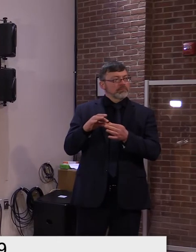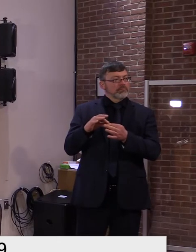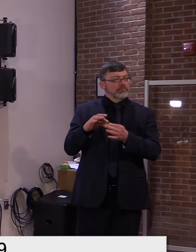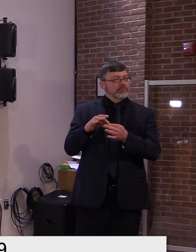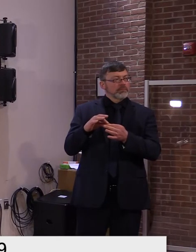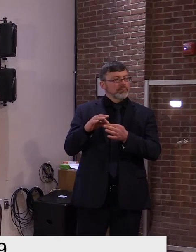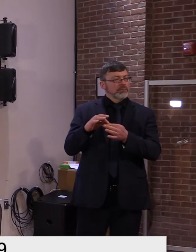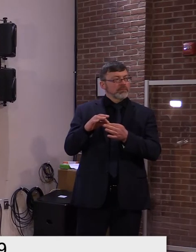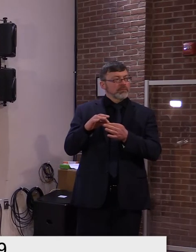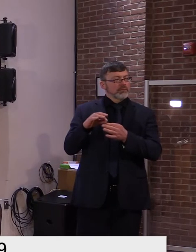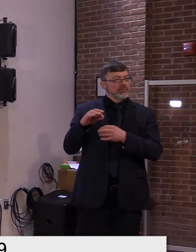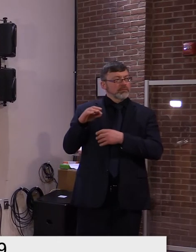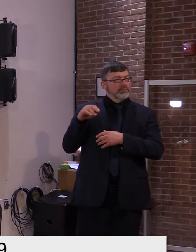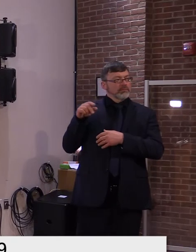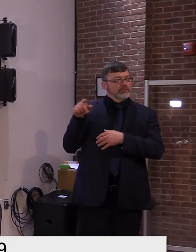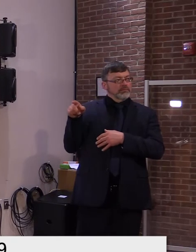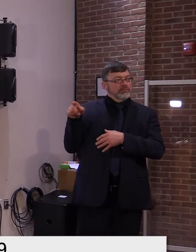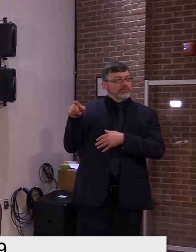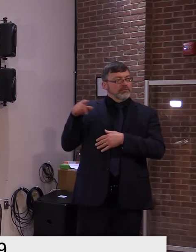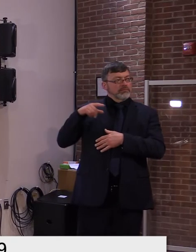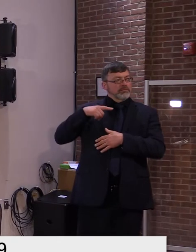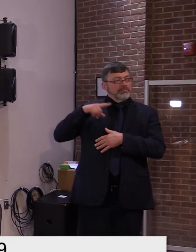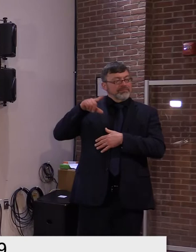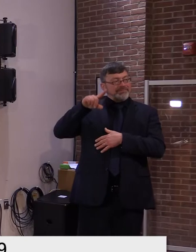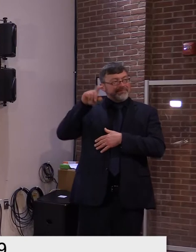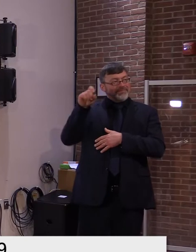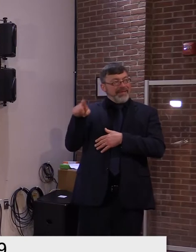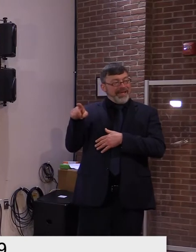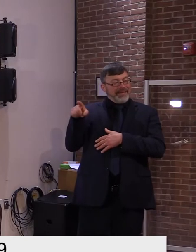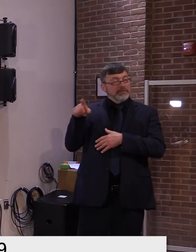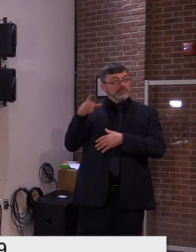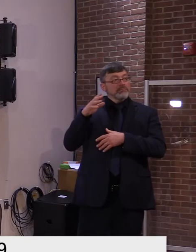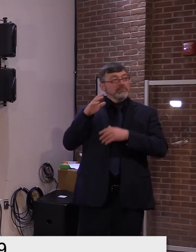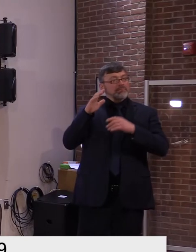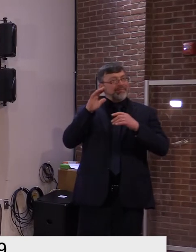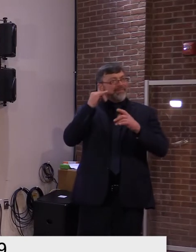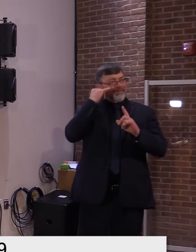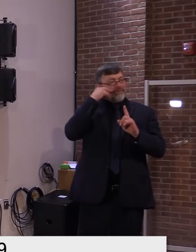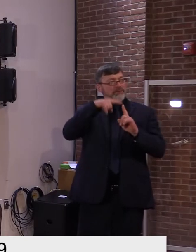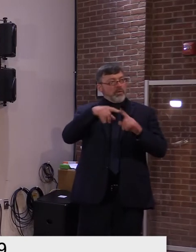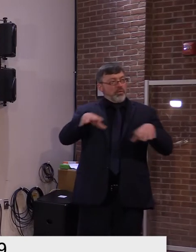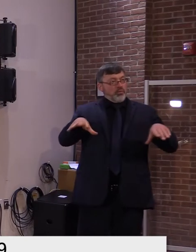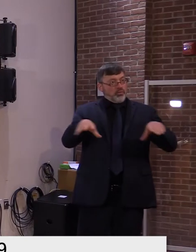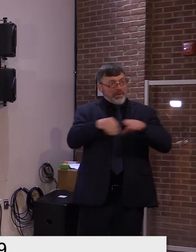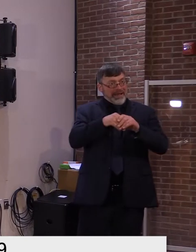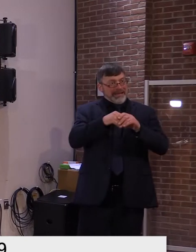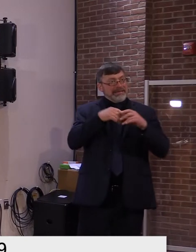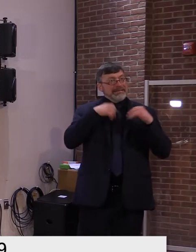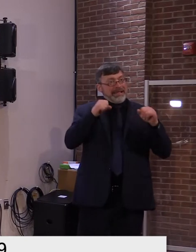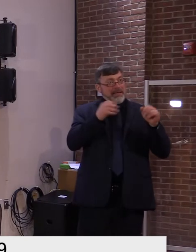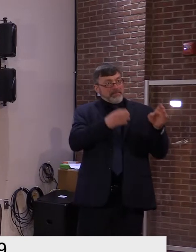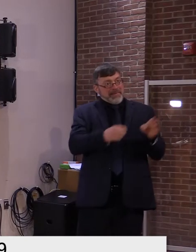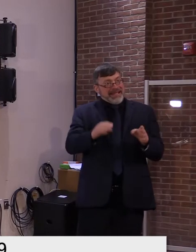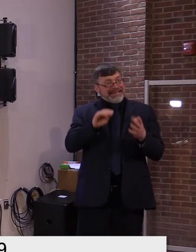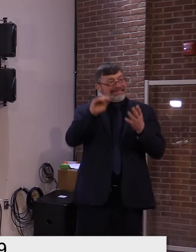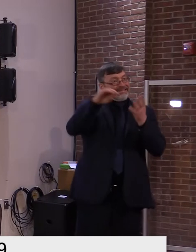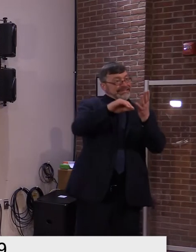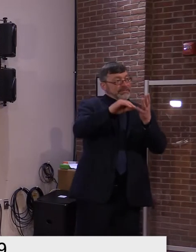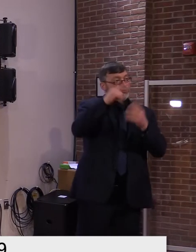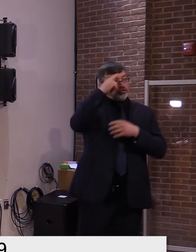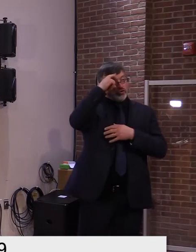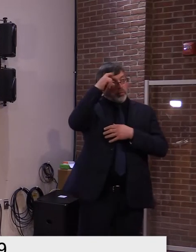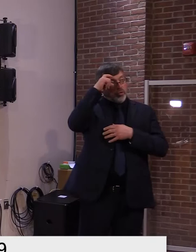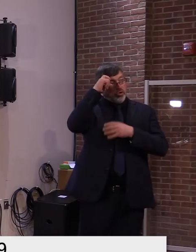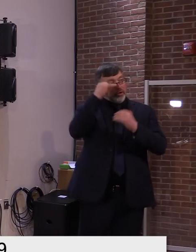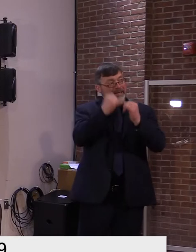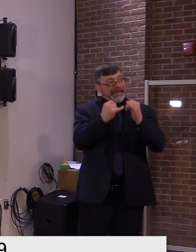summer, but a lot of events take time to plan for, a parade, a church